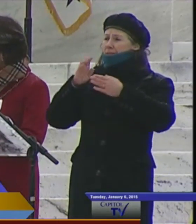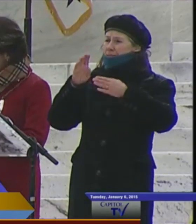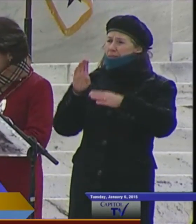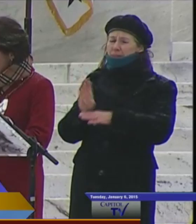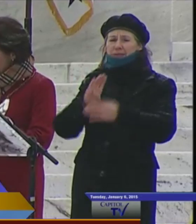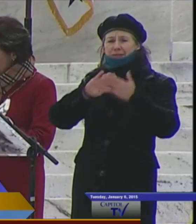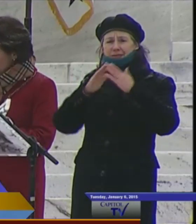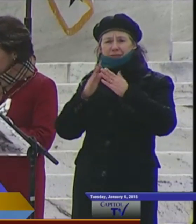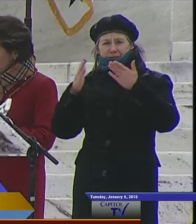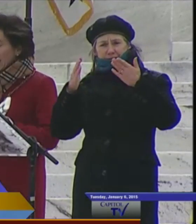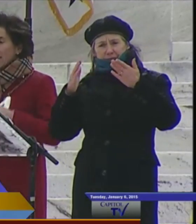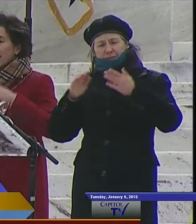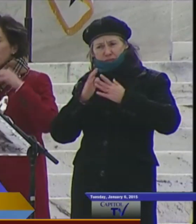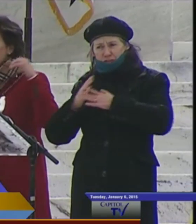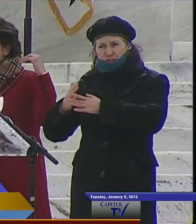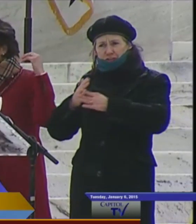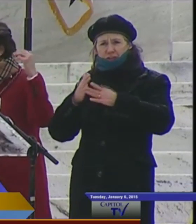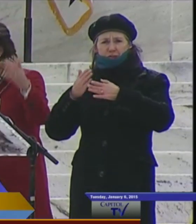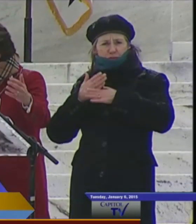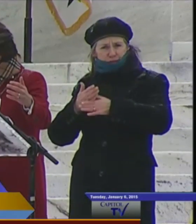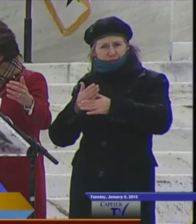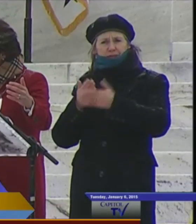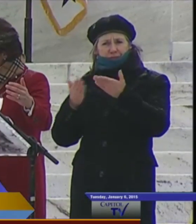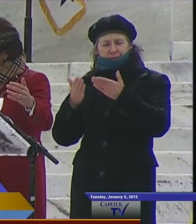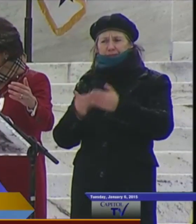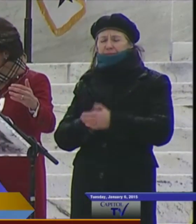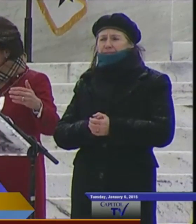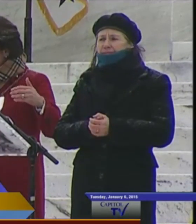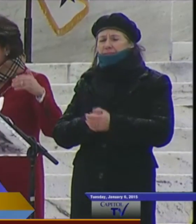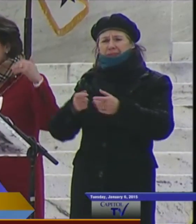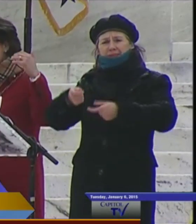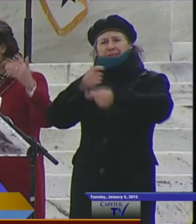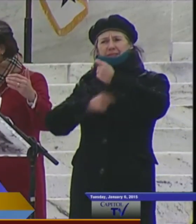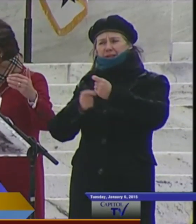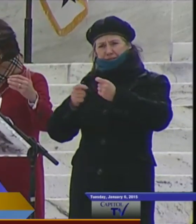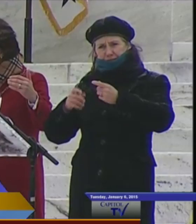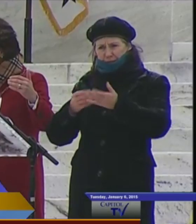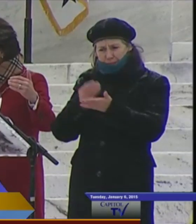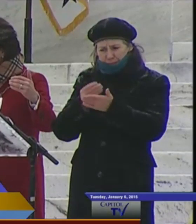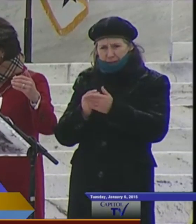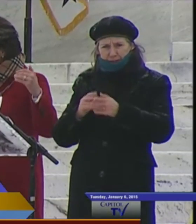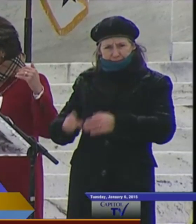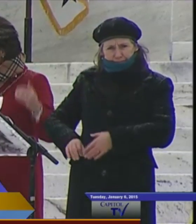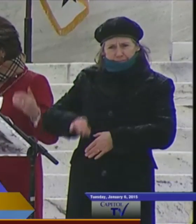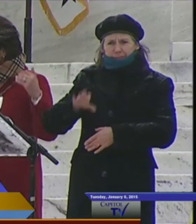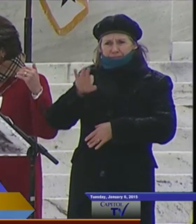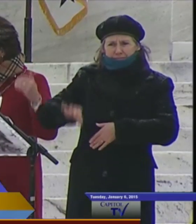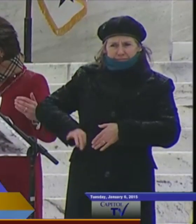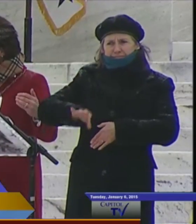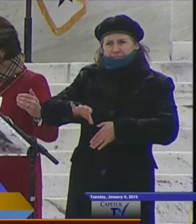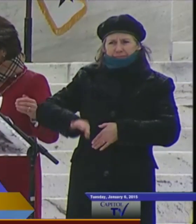reduce operating costs. Instead of simply throwing money at problems, we have to be outcome-oriented and